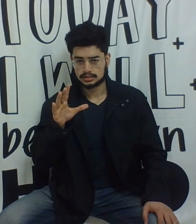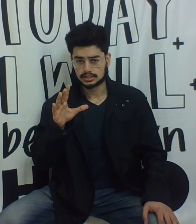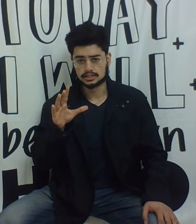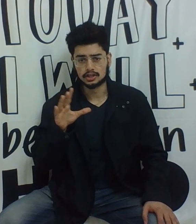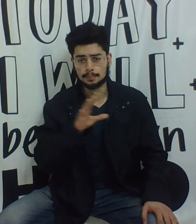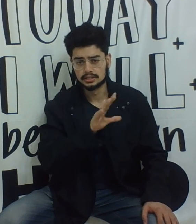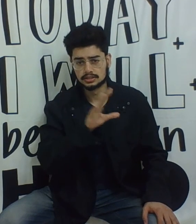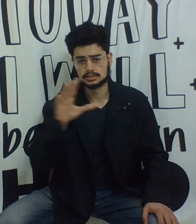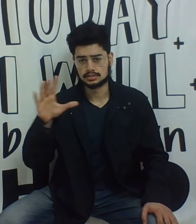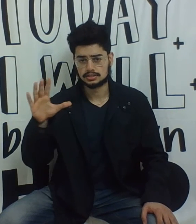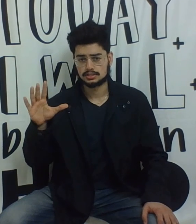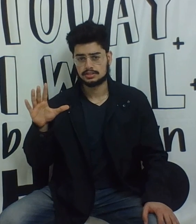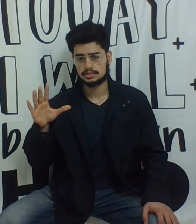that there are many things